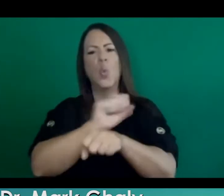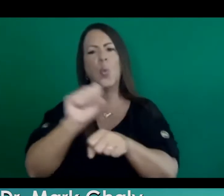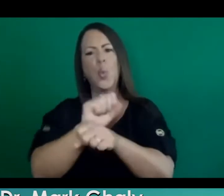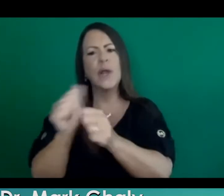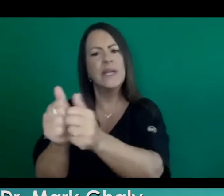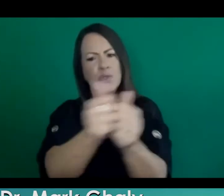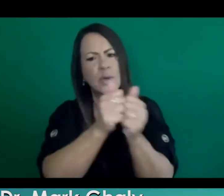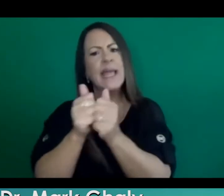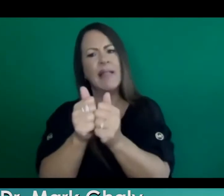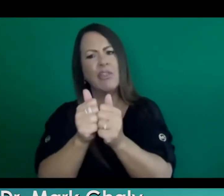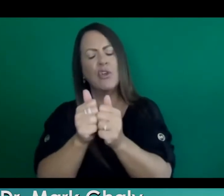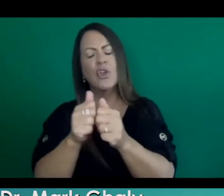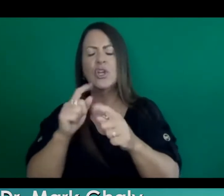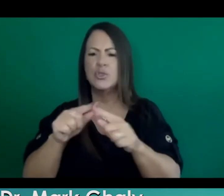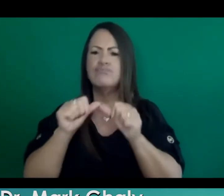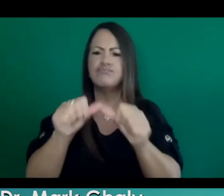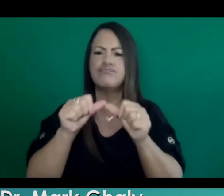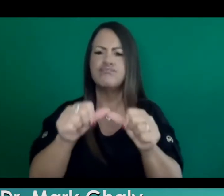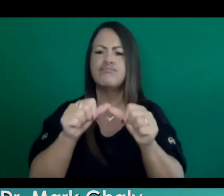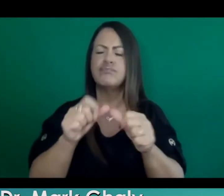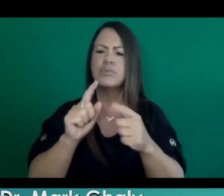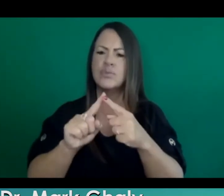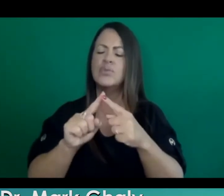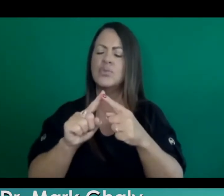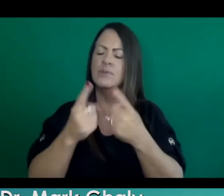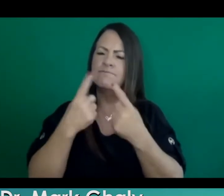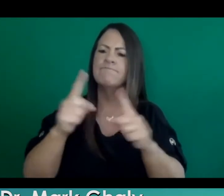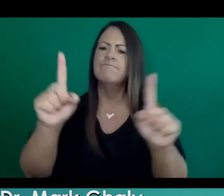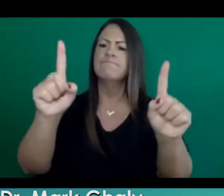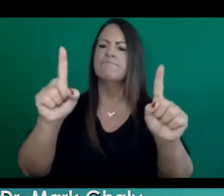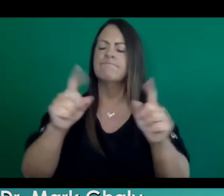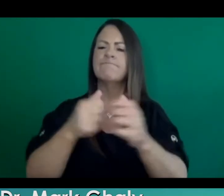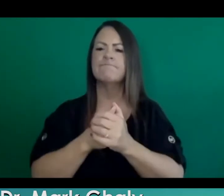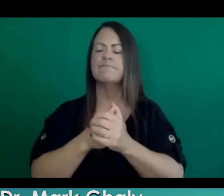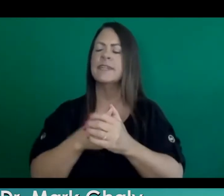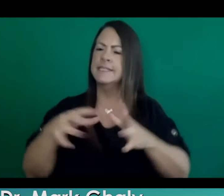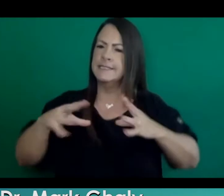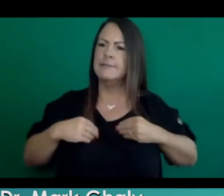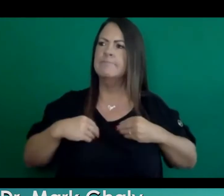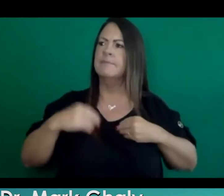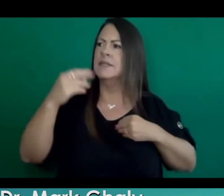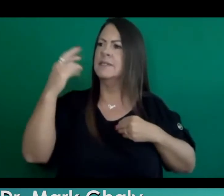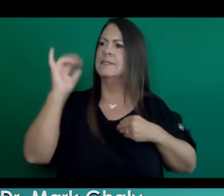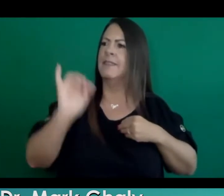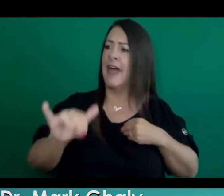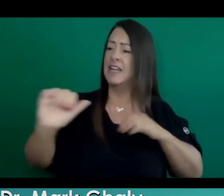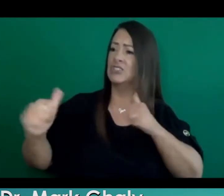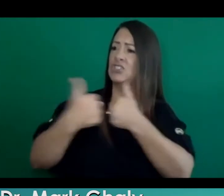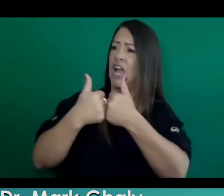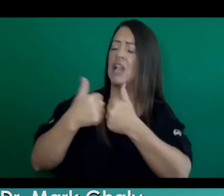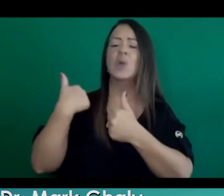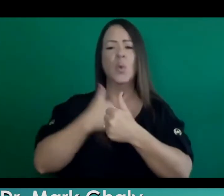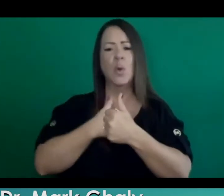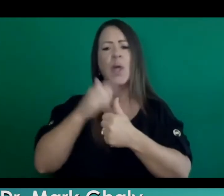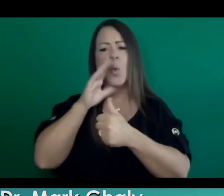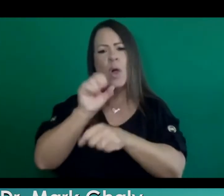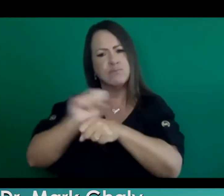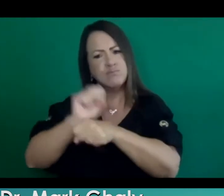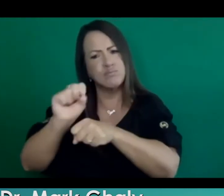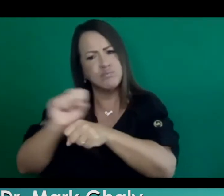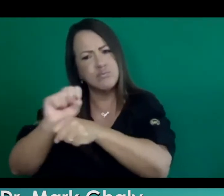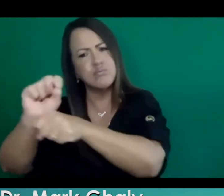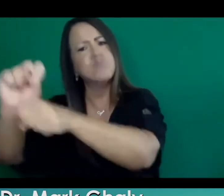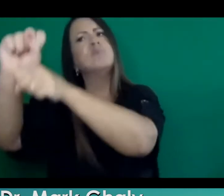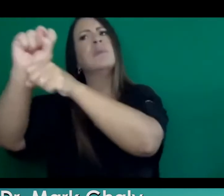that we do it again with this new set of conditions with wildfires. And as we enter in weeks and